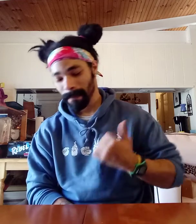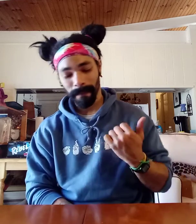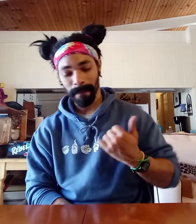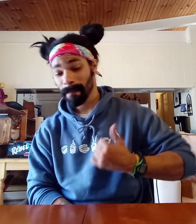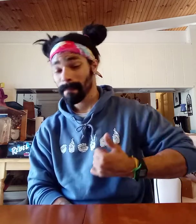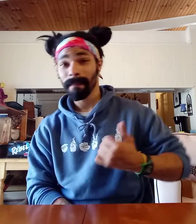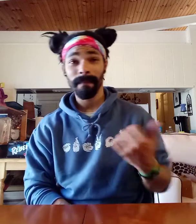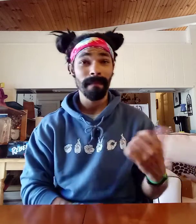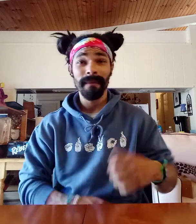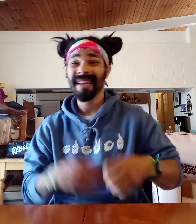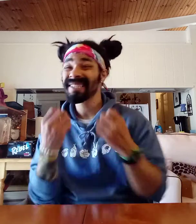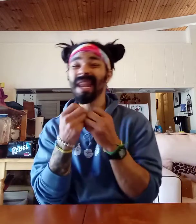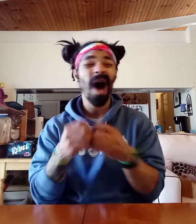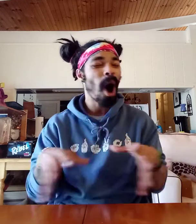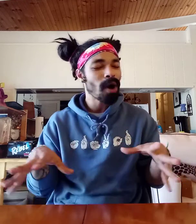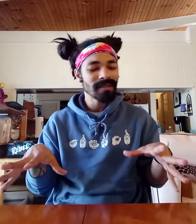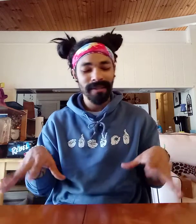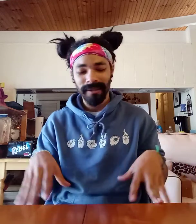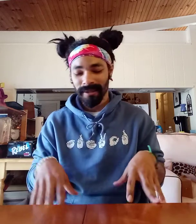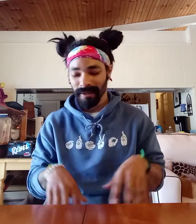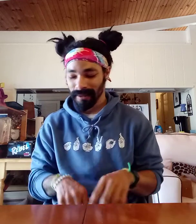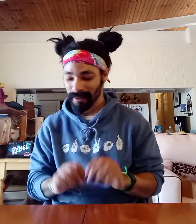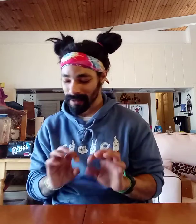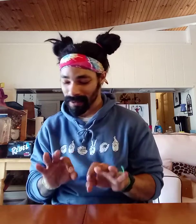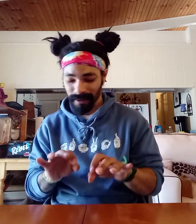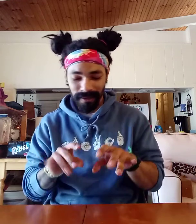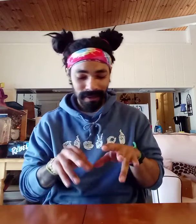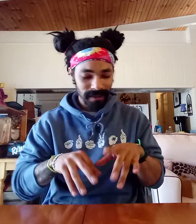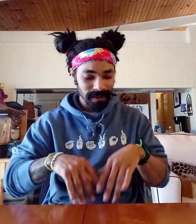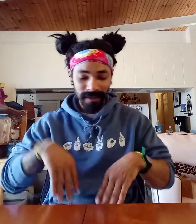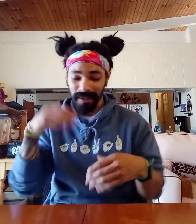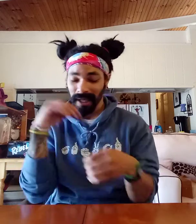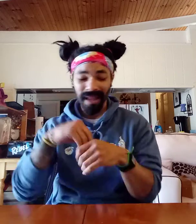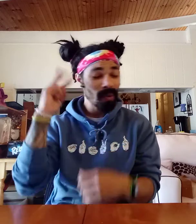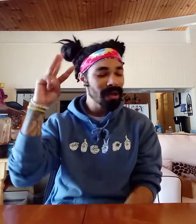He's lost He's In the wilderness